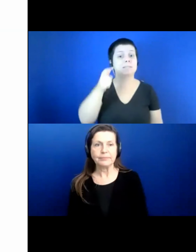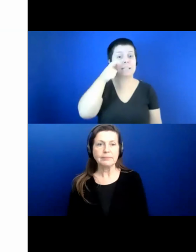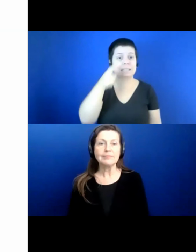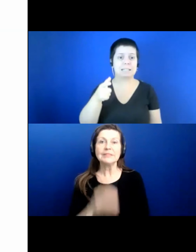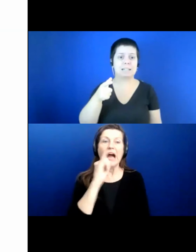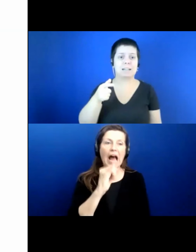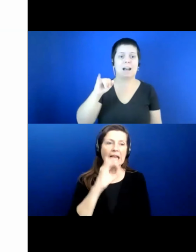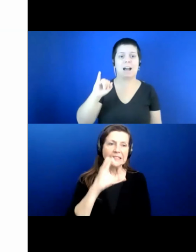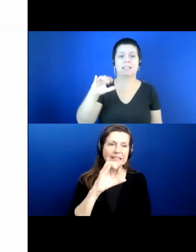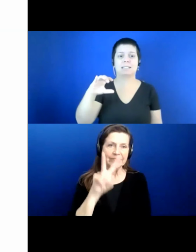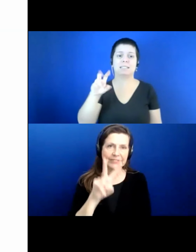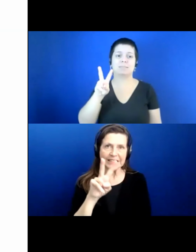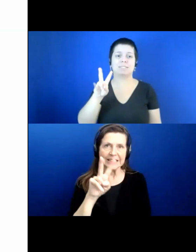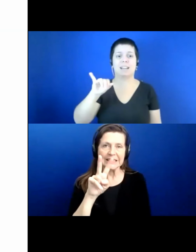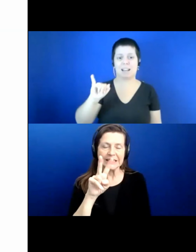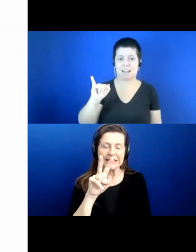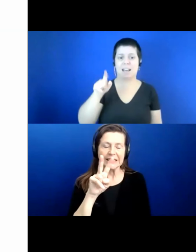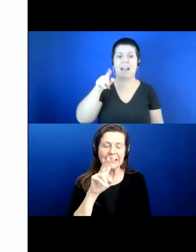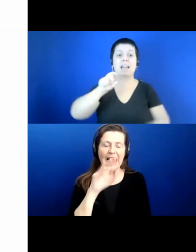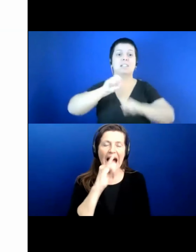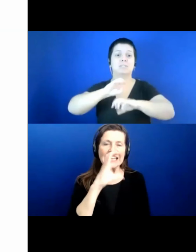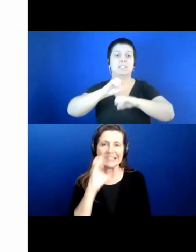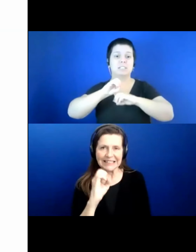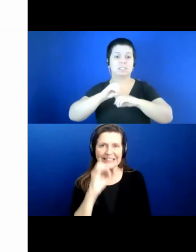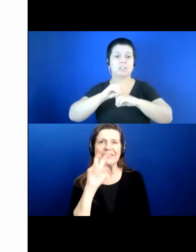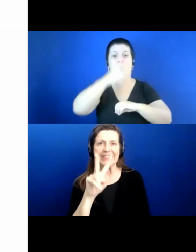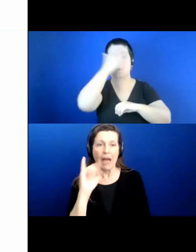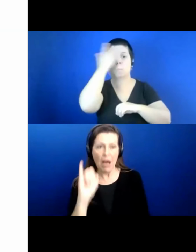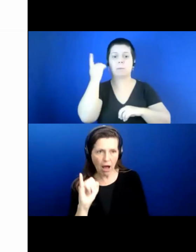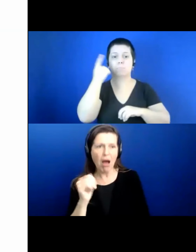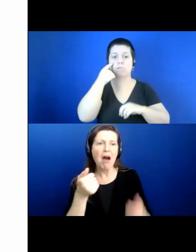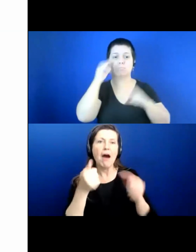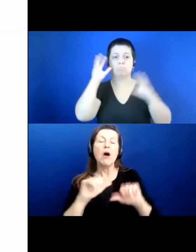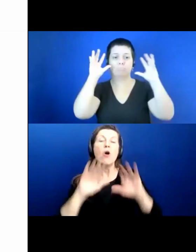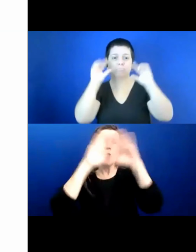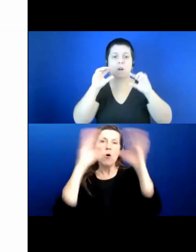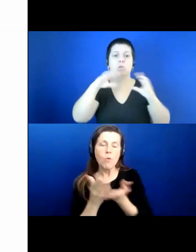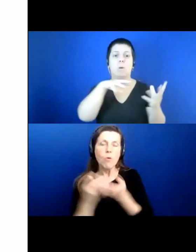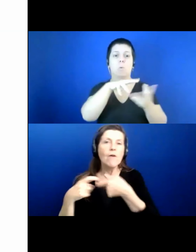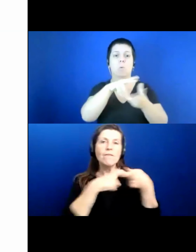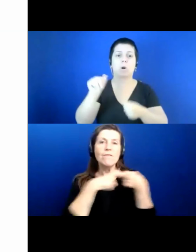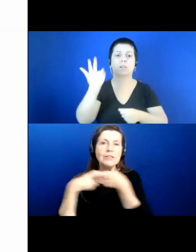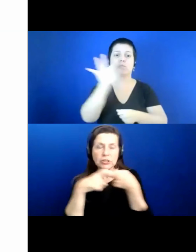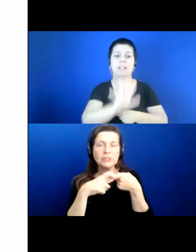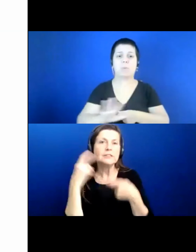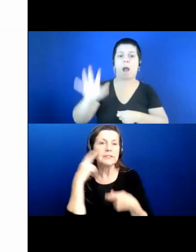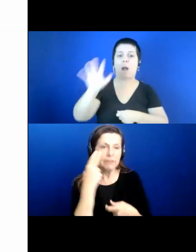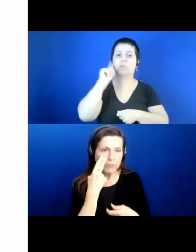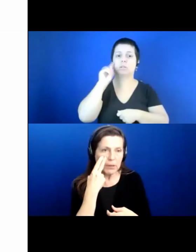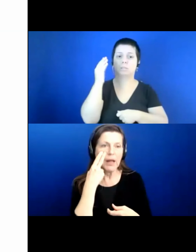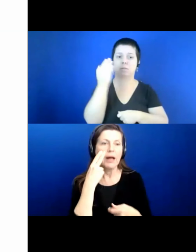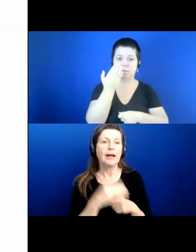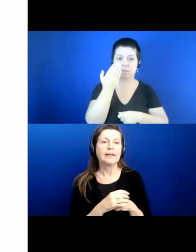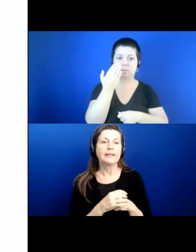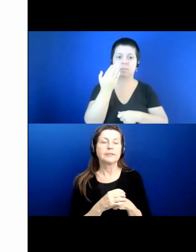ICVI, an education for people with visual impairment, the World Federation of the Deafblind, and ISAC, the